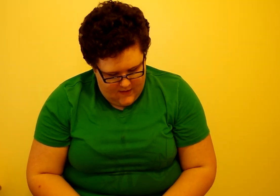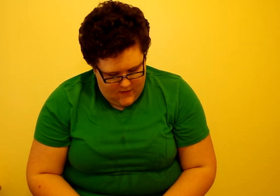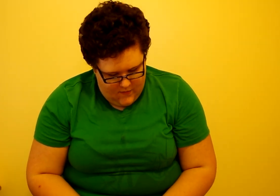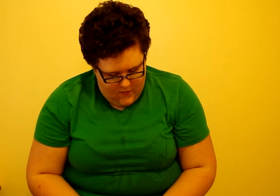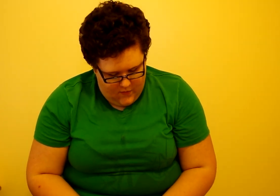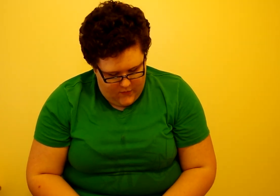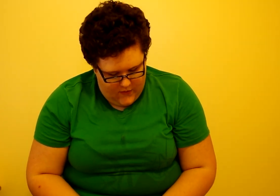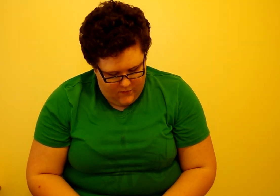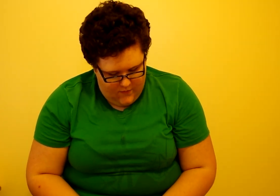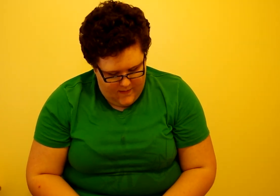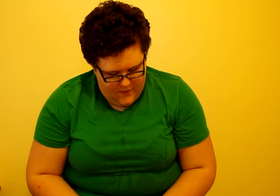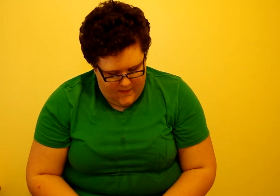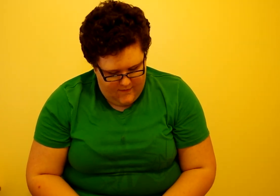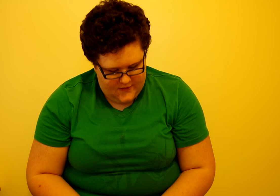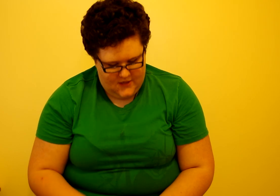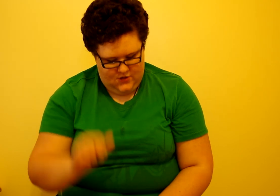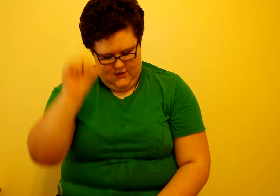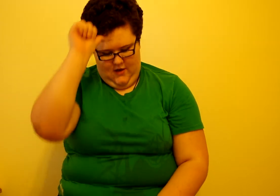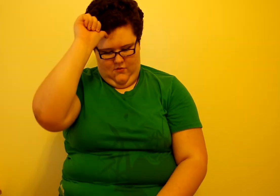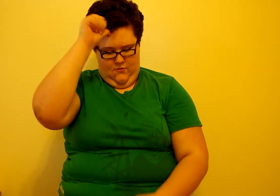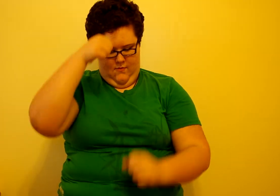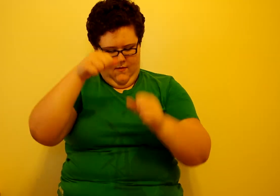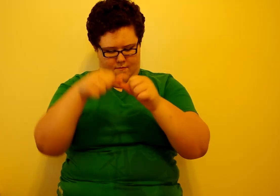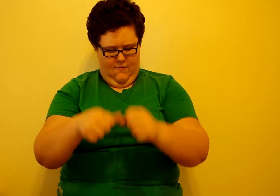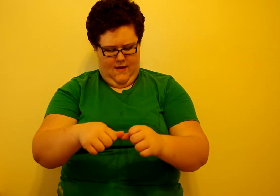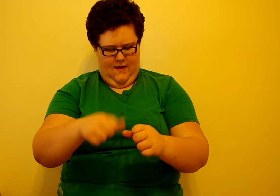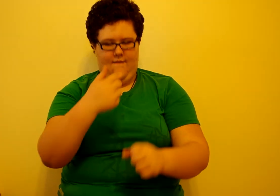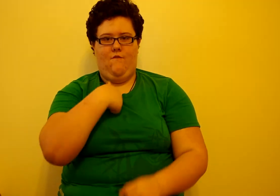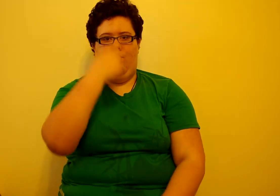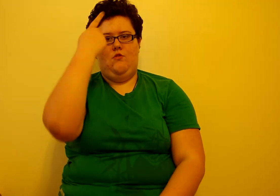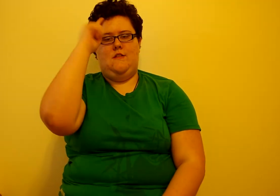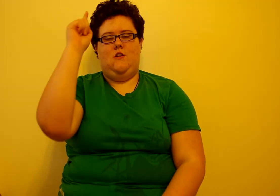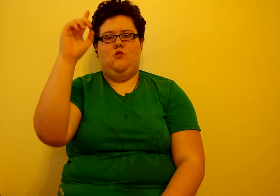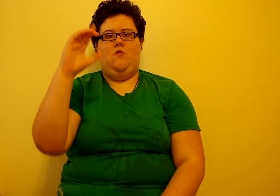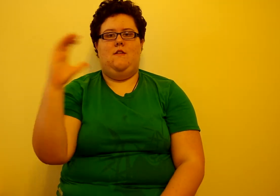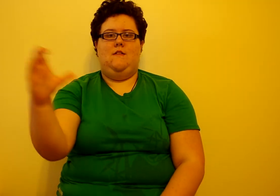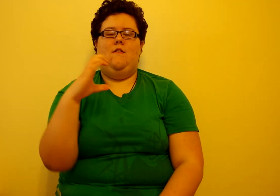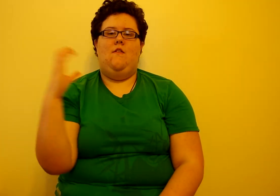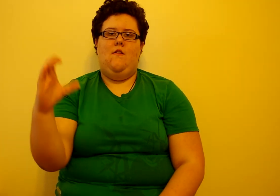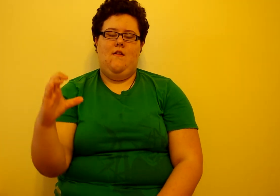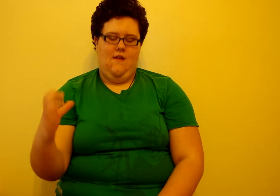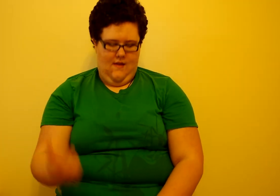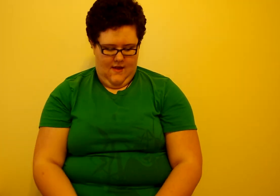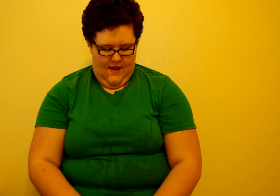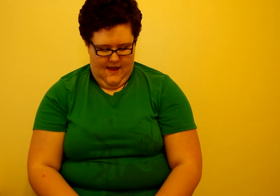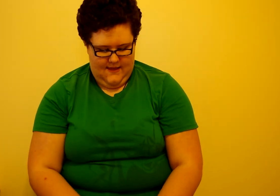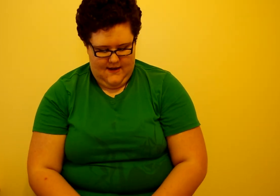Anyway, where were we? Remember me for centuries. Oh, remember me for centuries. And then it